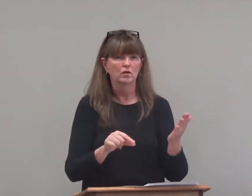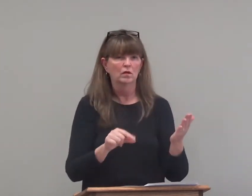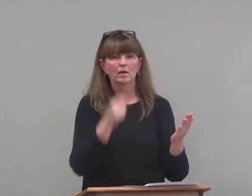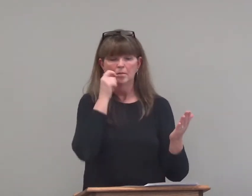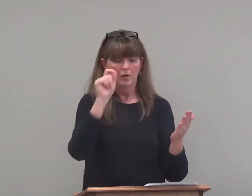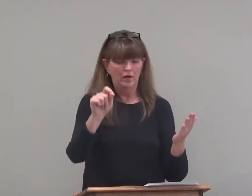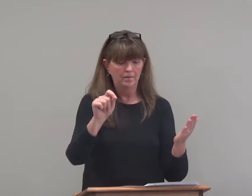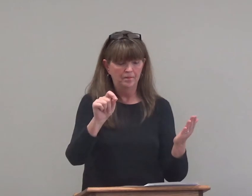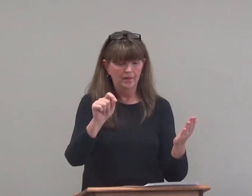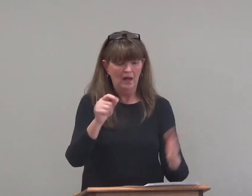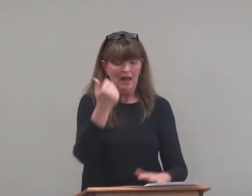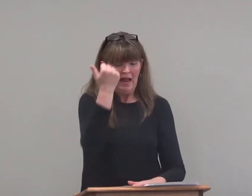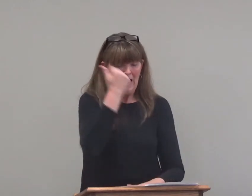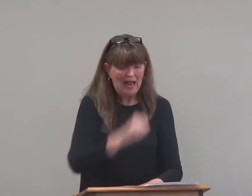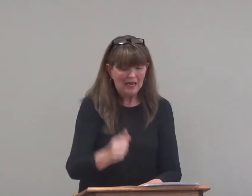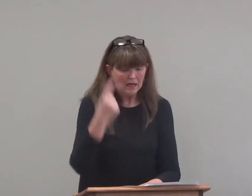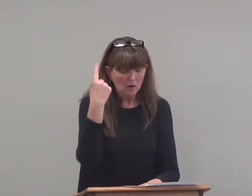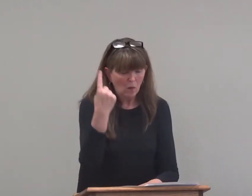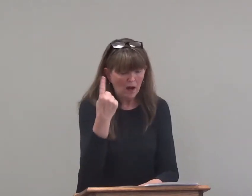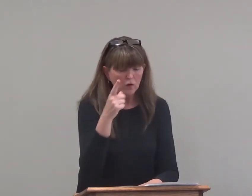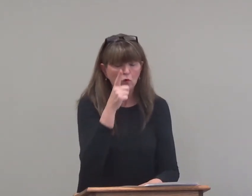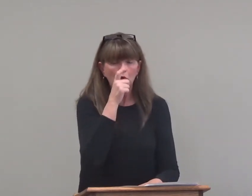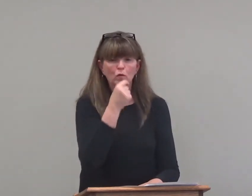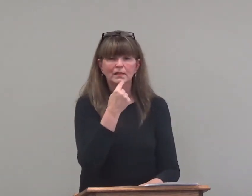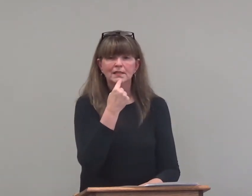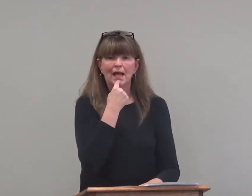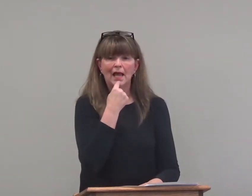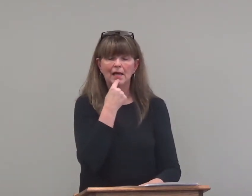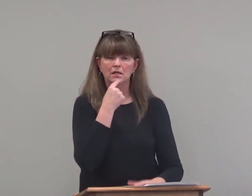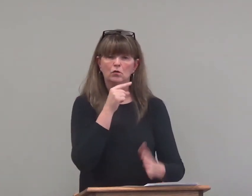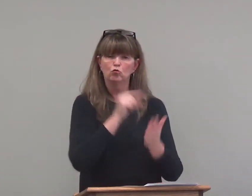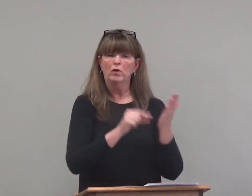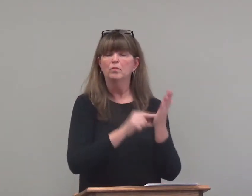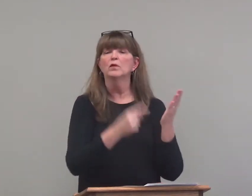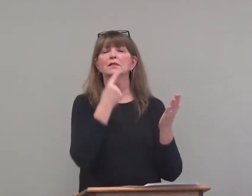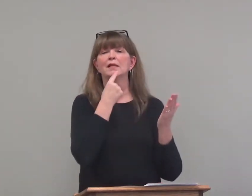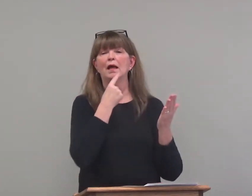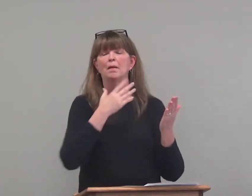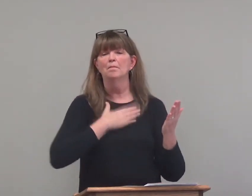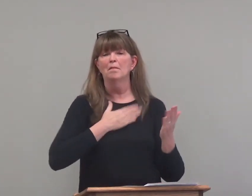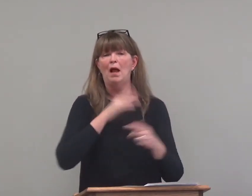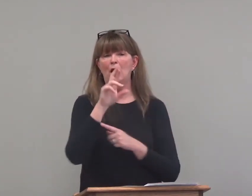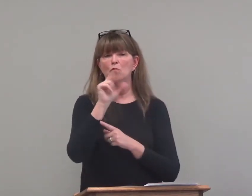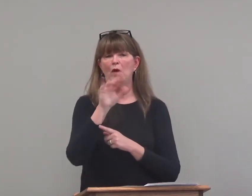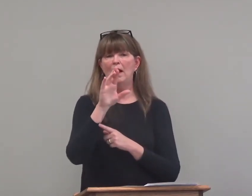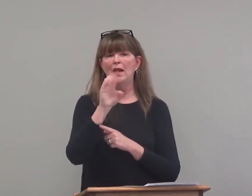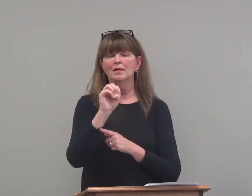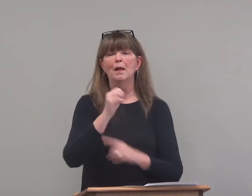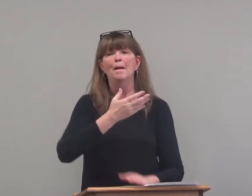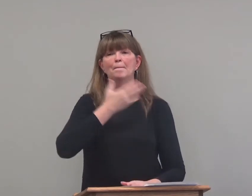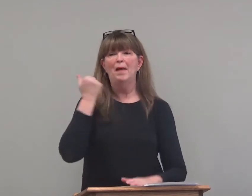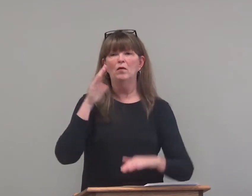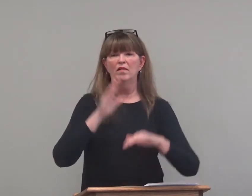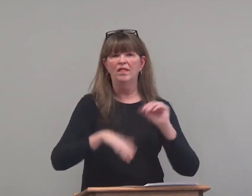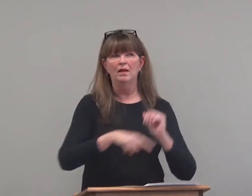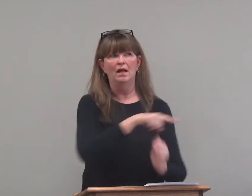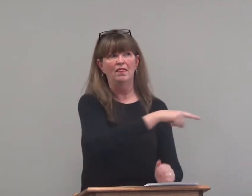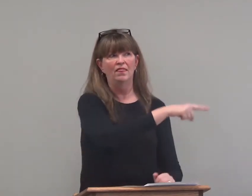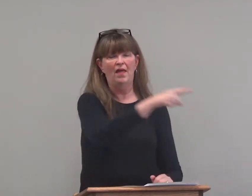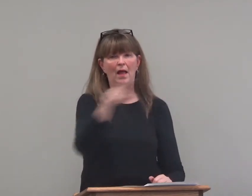misusing scripture. No question about it. Anyone who says that, oh, well, the scripture says that my race is superior to